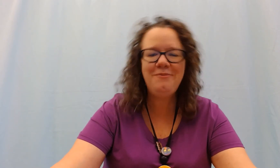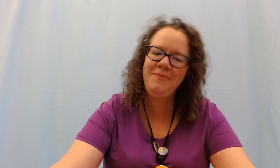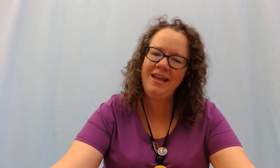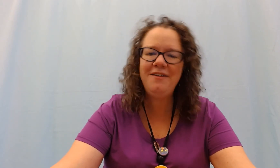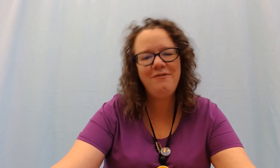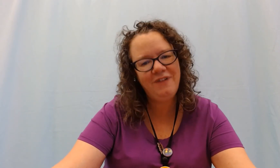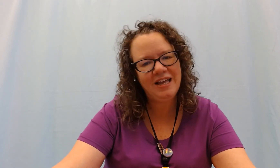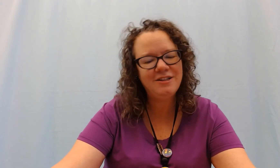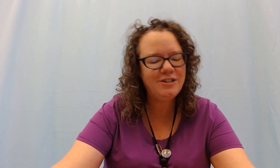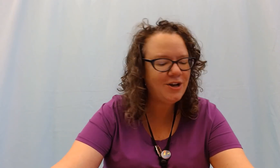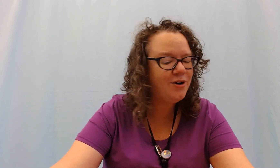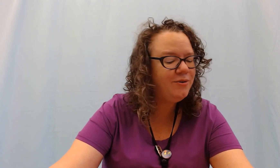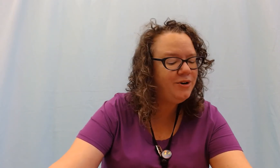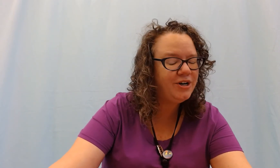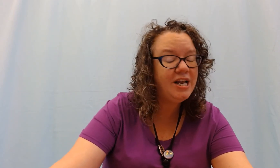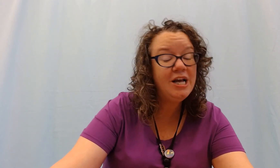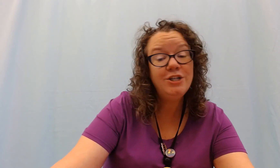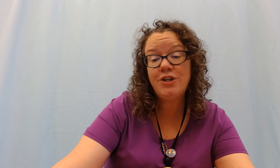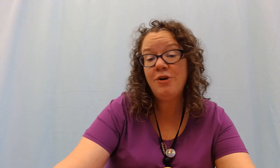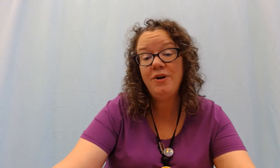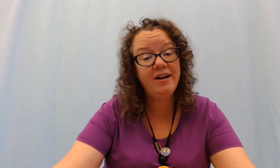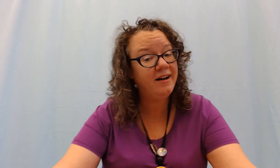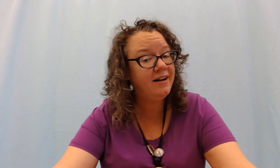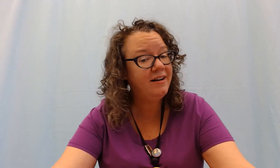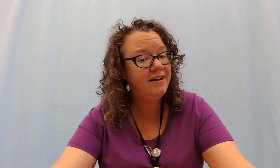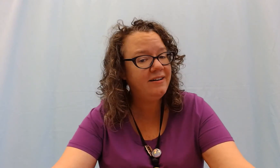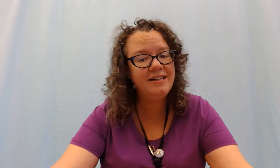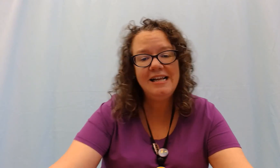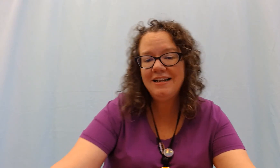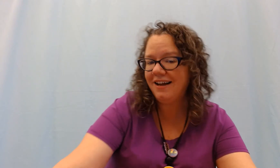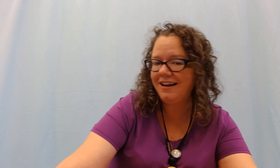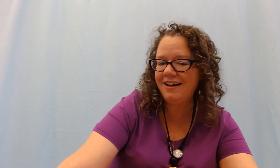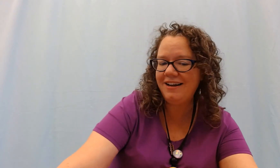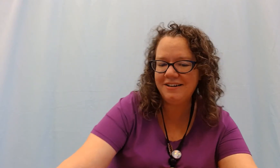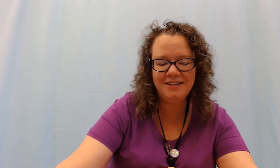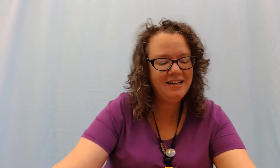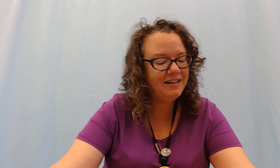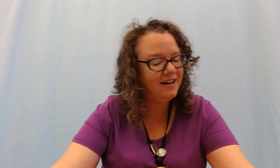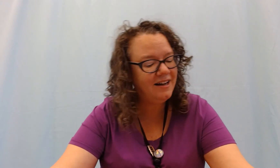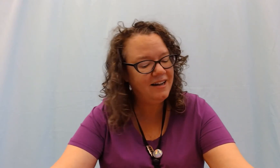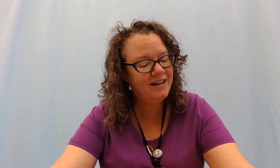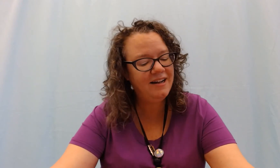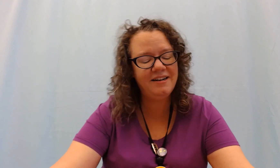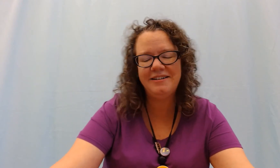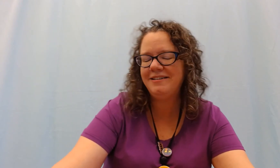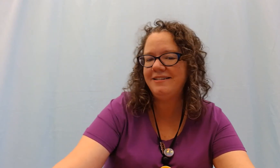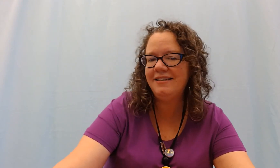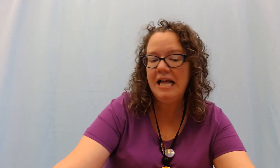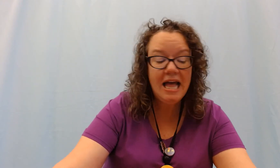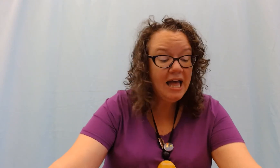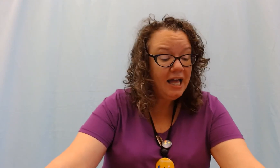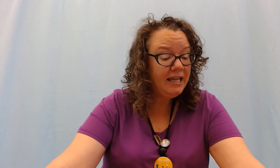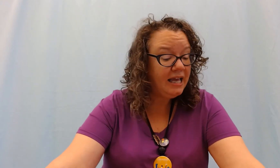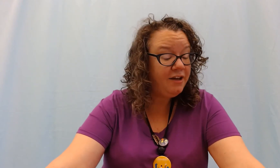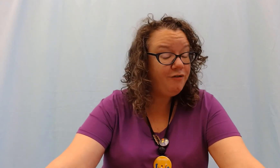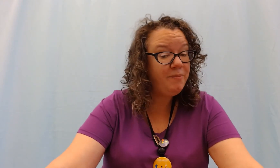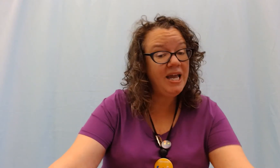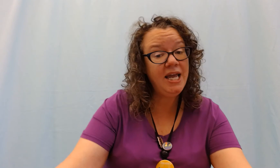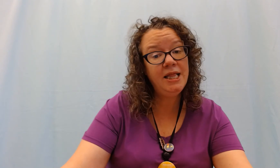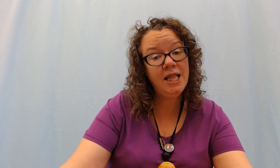me feel so good. So cuddle, cuddle, cuddle. Give me